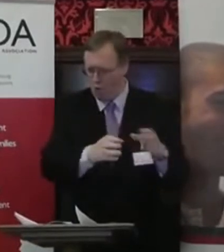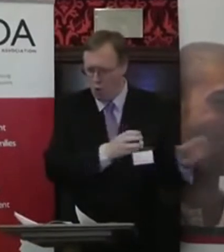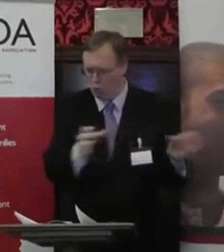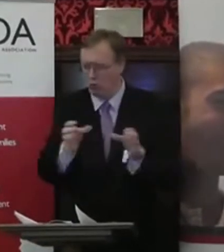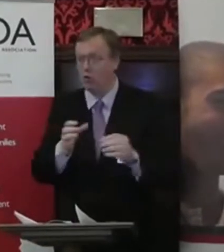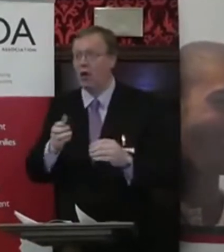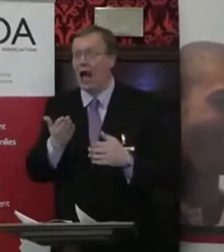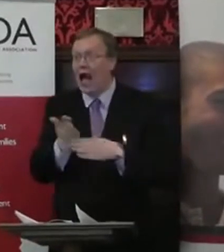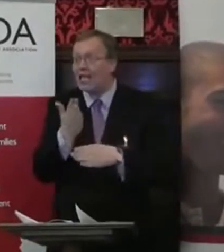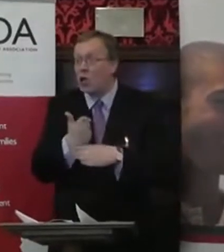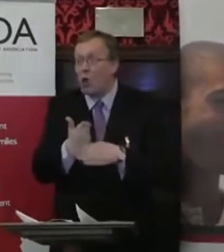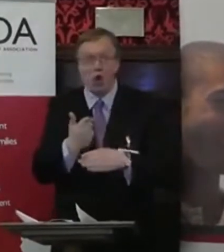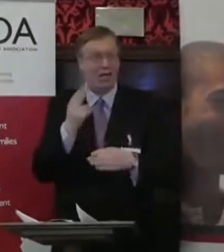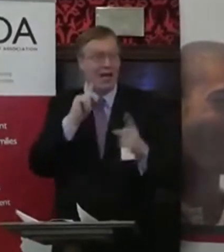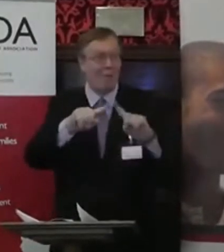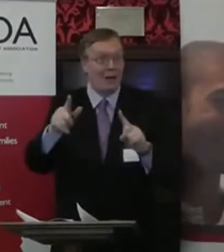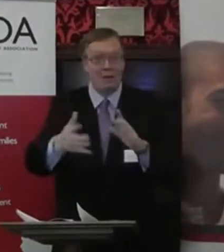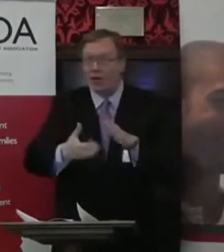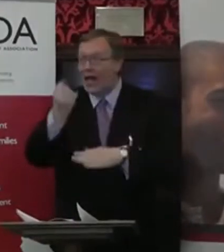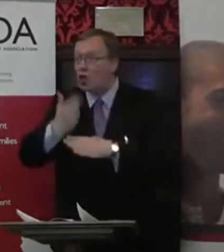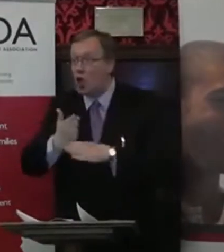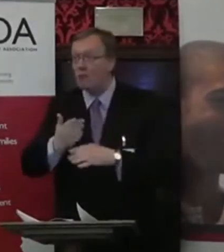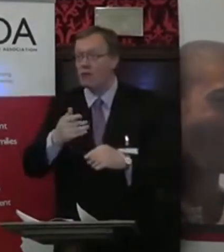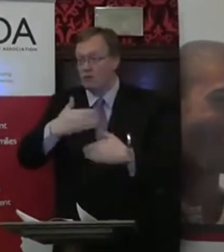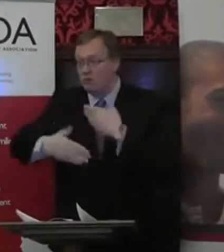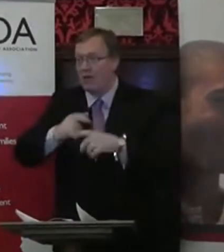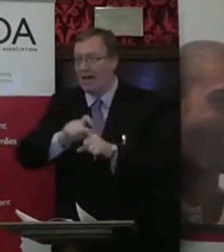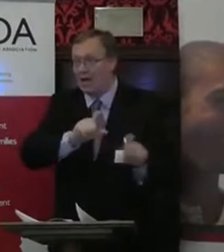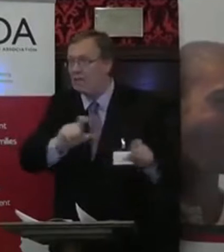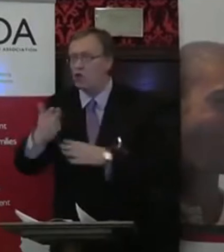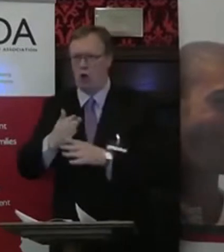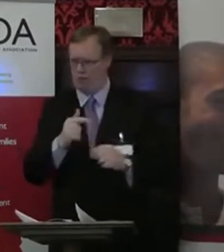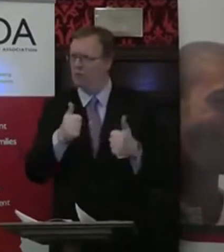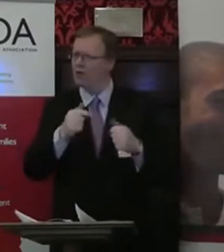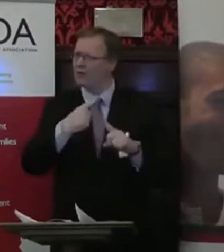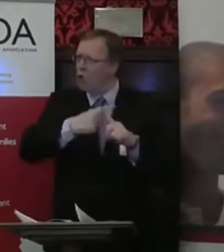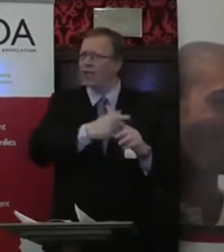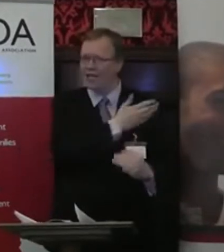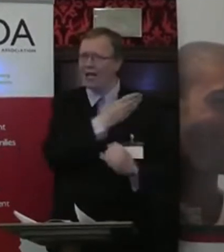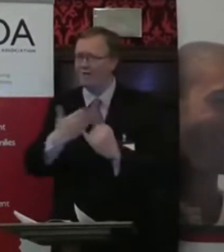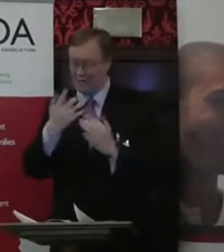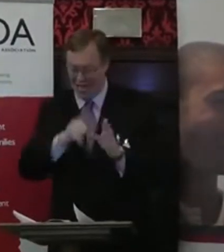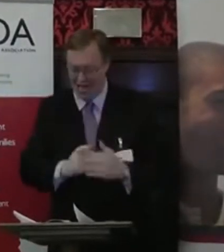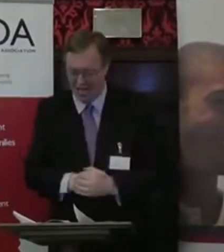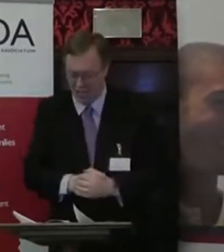Video phone technology is better. Access to work has helped deaf people to find and keep jobs, so there have